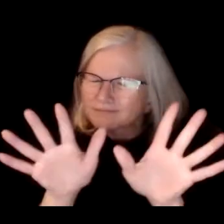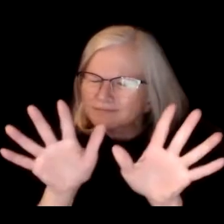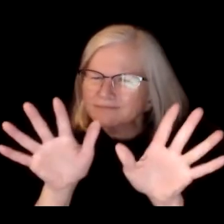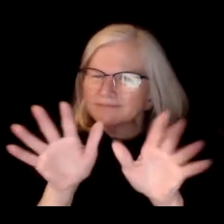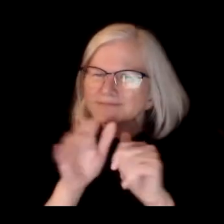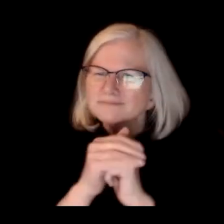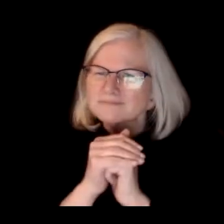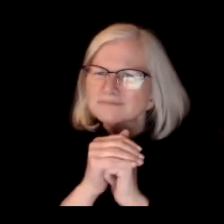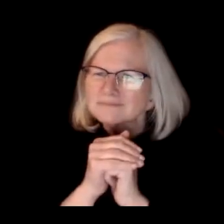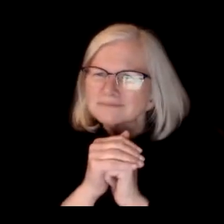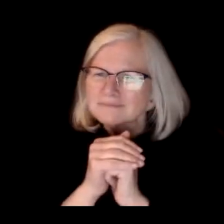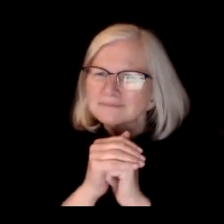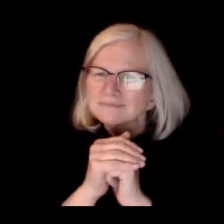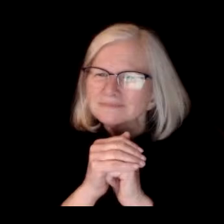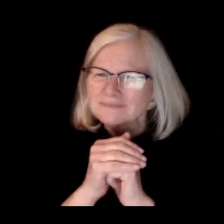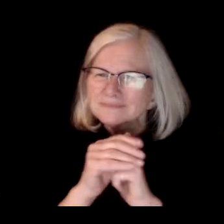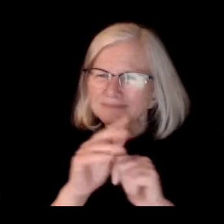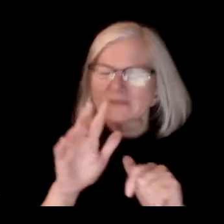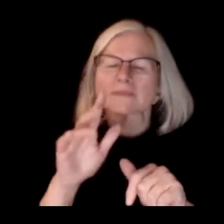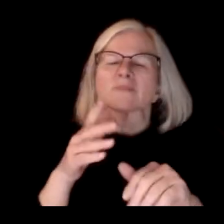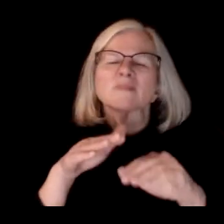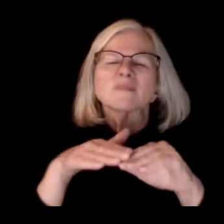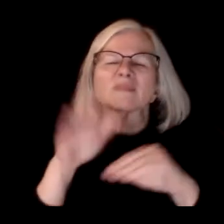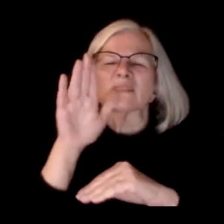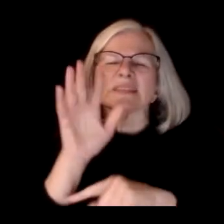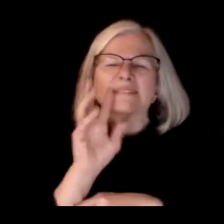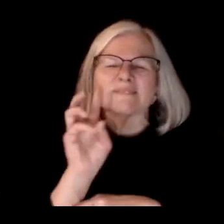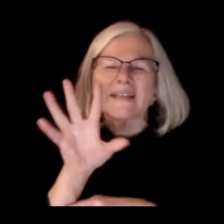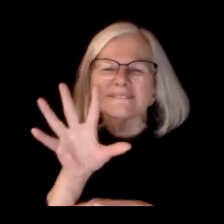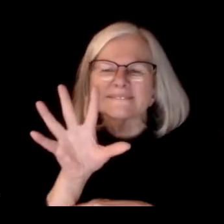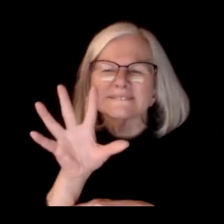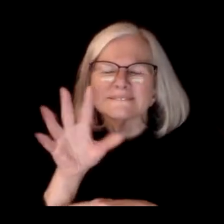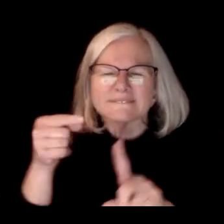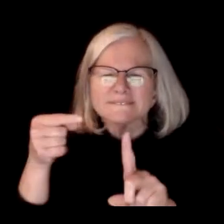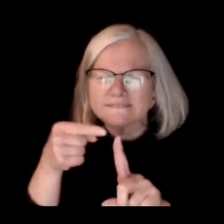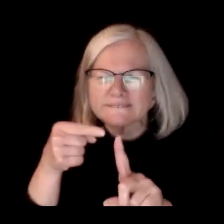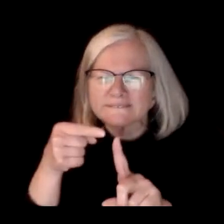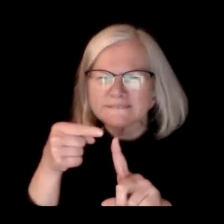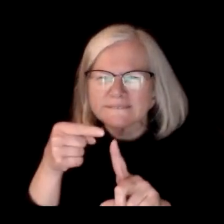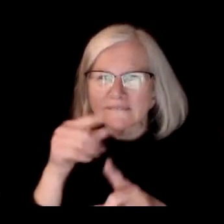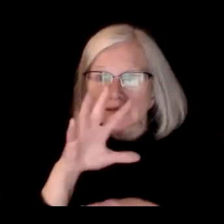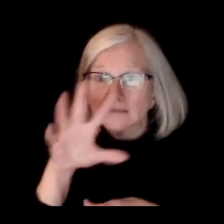as I think Azar said on Tuesday?